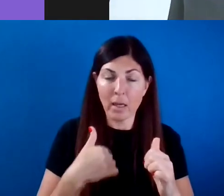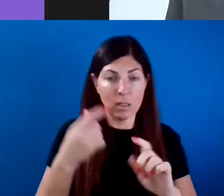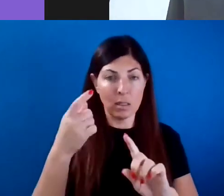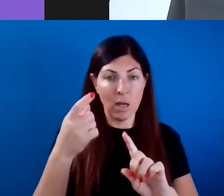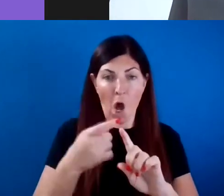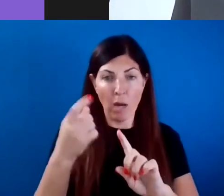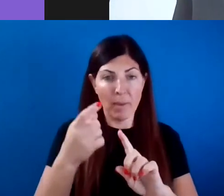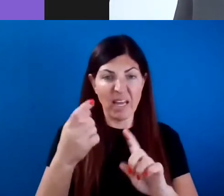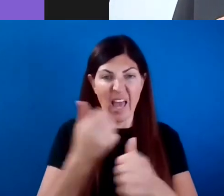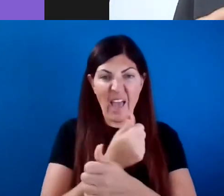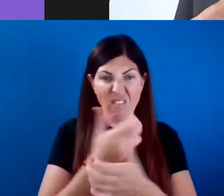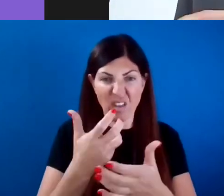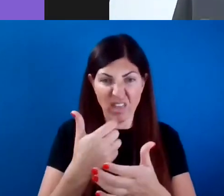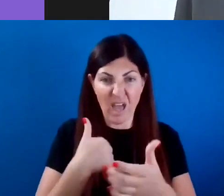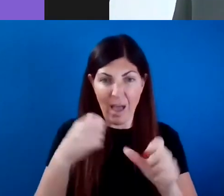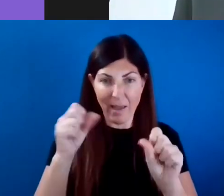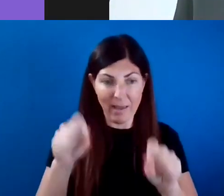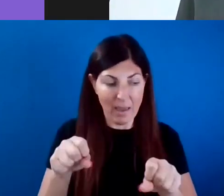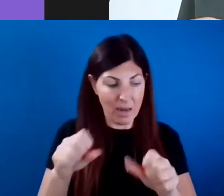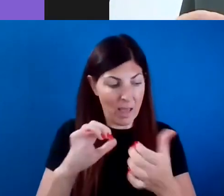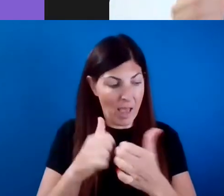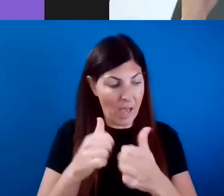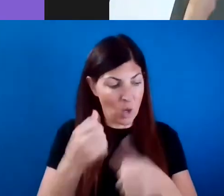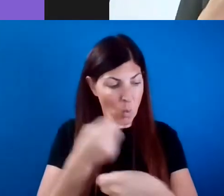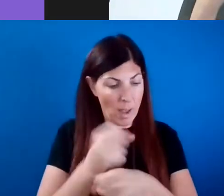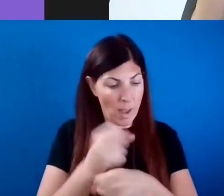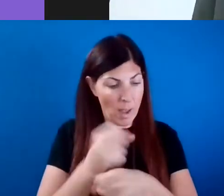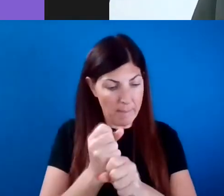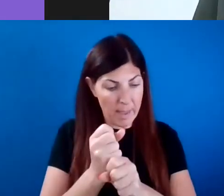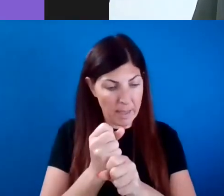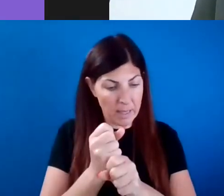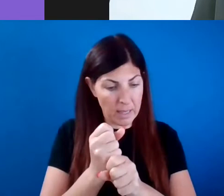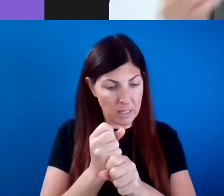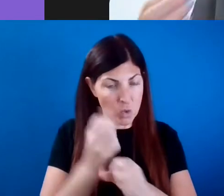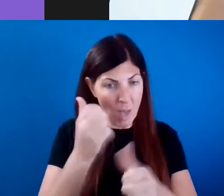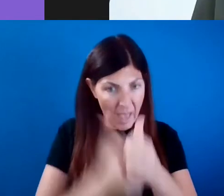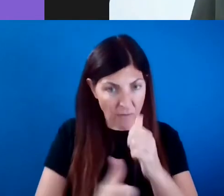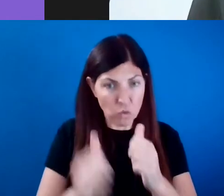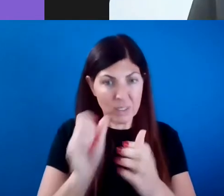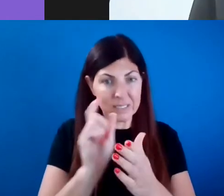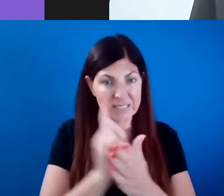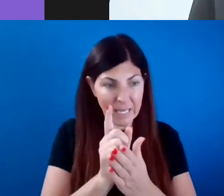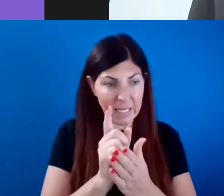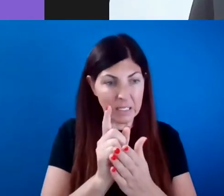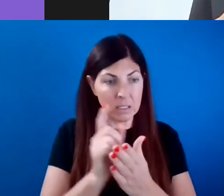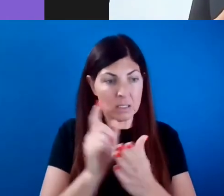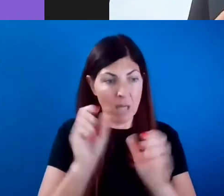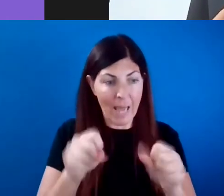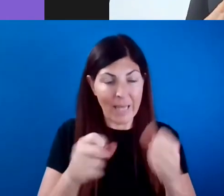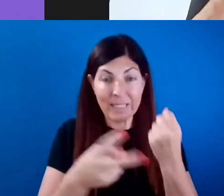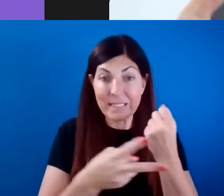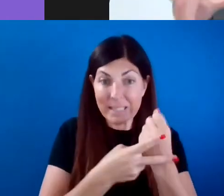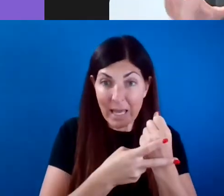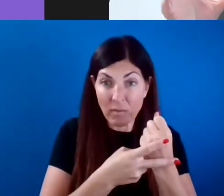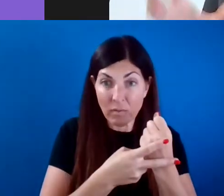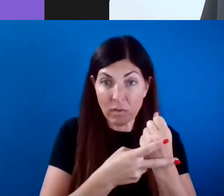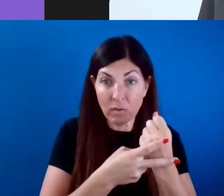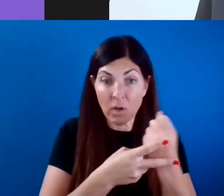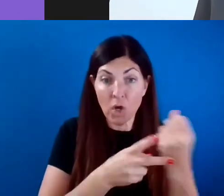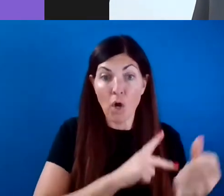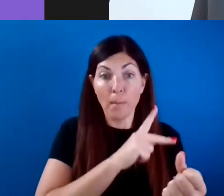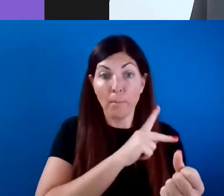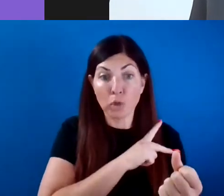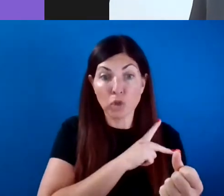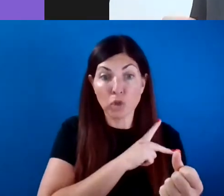thing that I can? How can I make it so that every second that I'm able to save of my personal